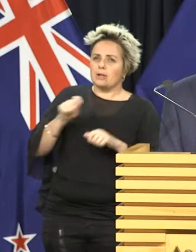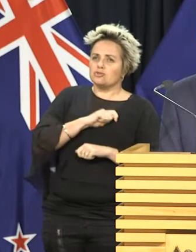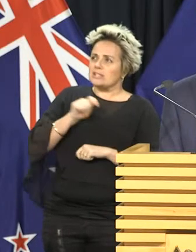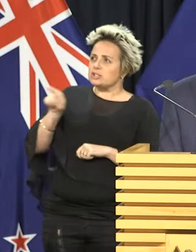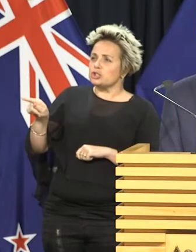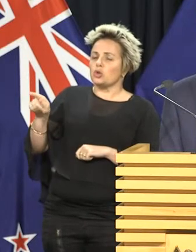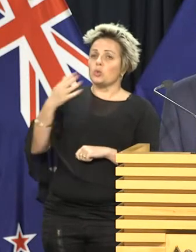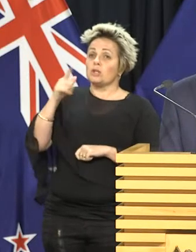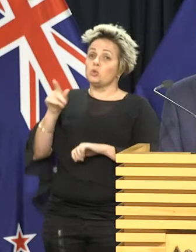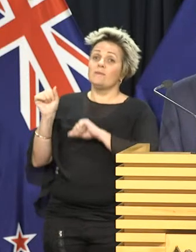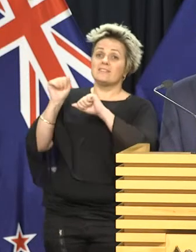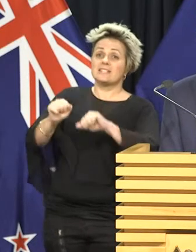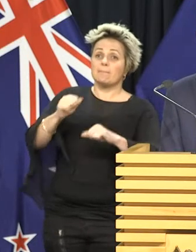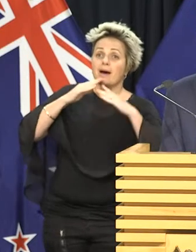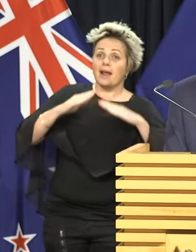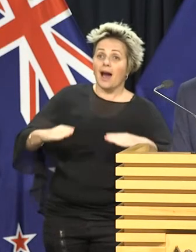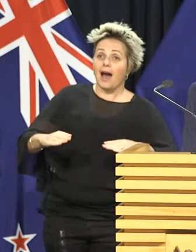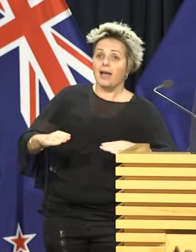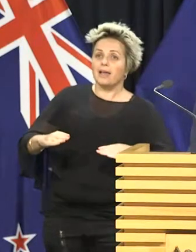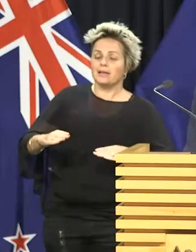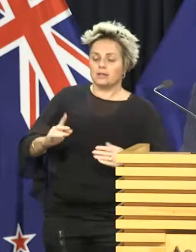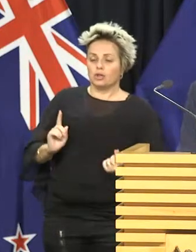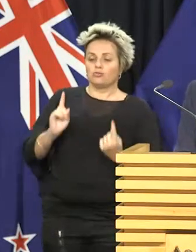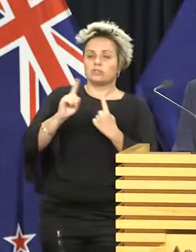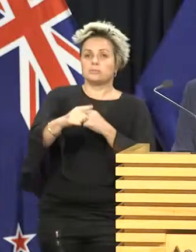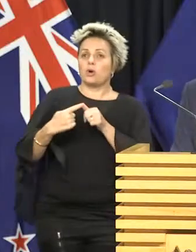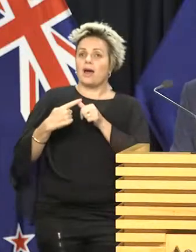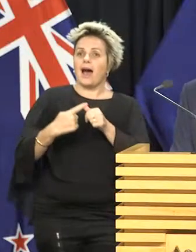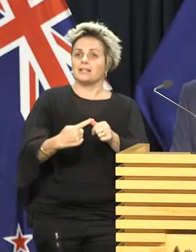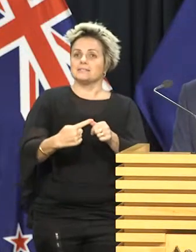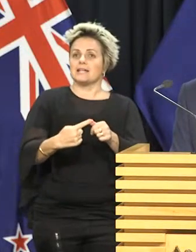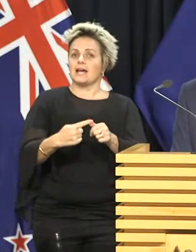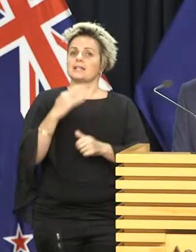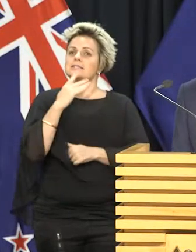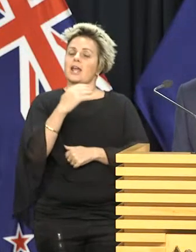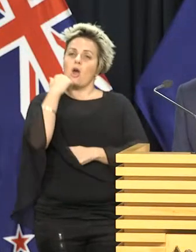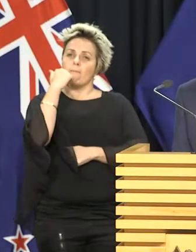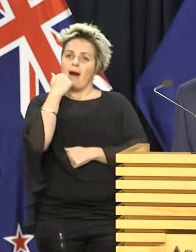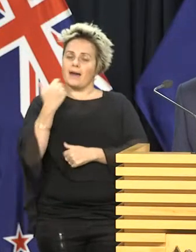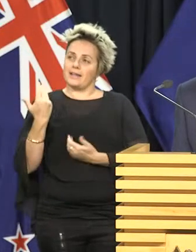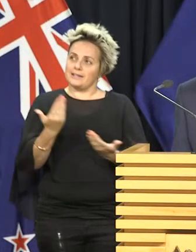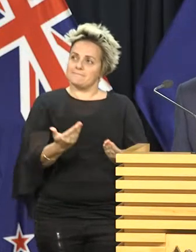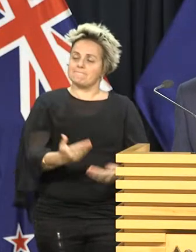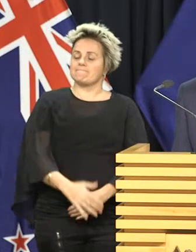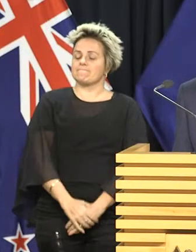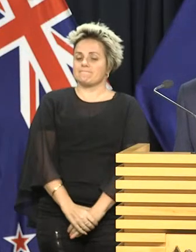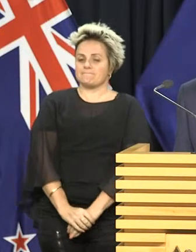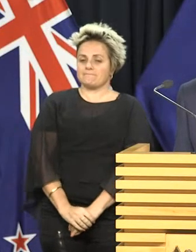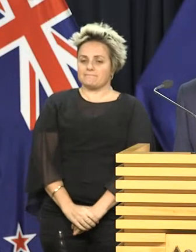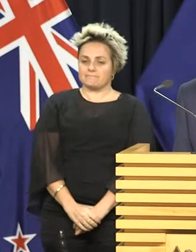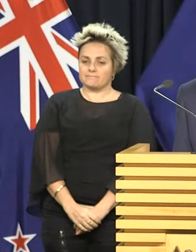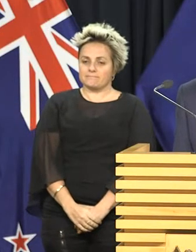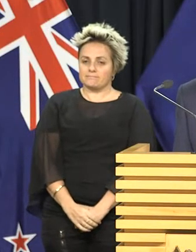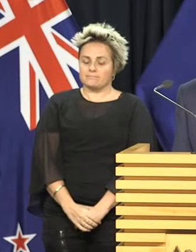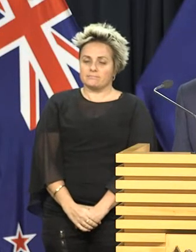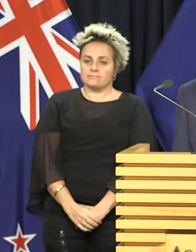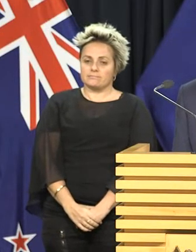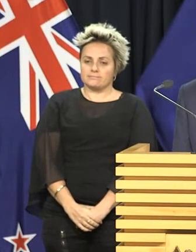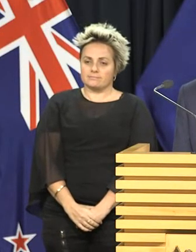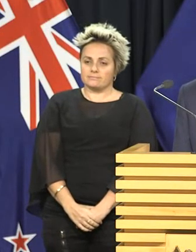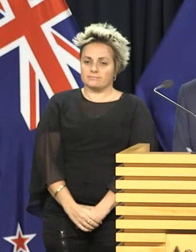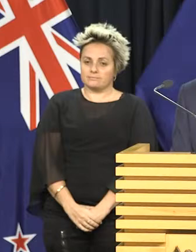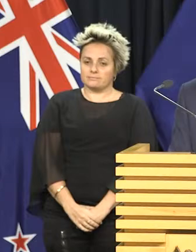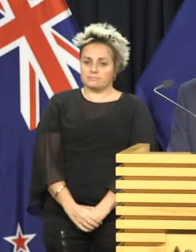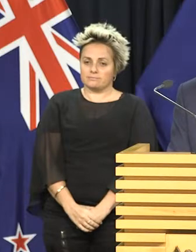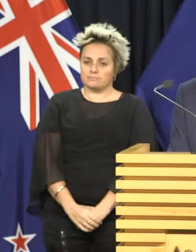their marae? Well, ko te mea nui ki roto i te ao Māori, ko te kanohi kitea, kia noho ākanohi nei ki te kōrero i ngā take, ka